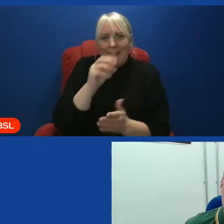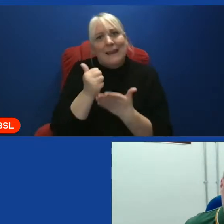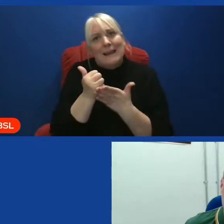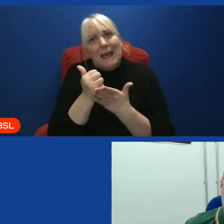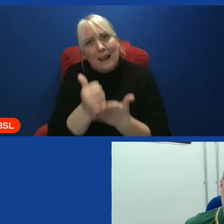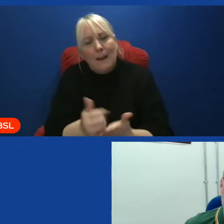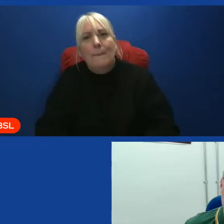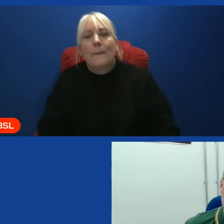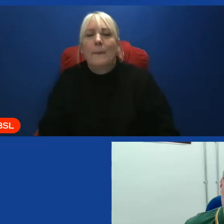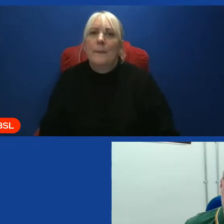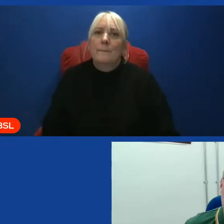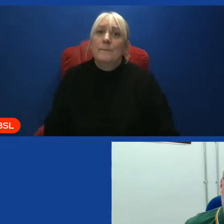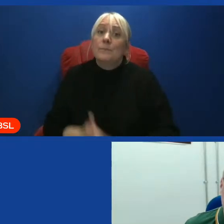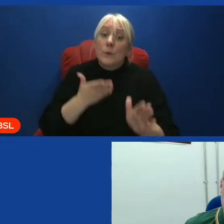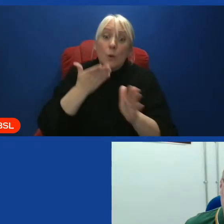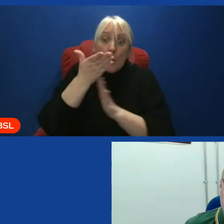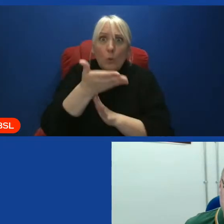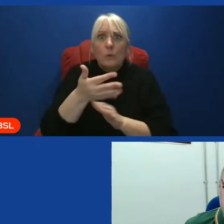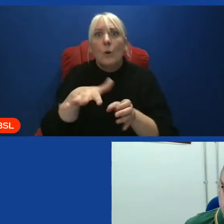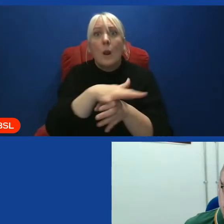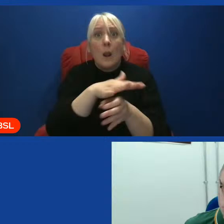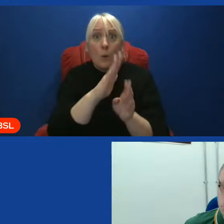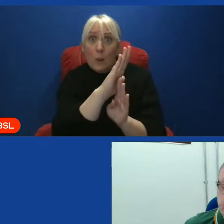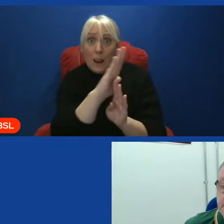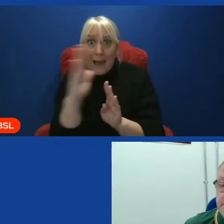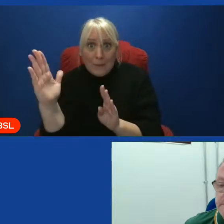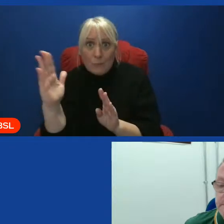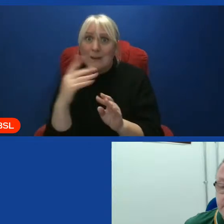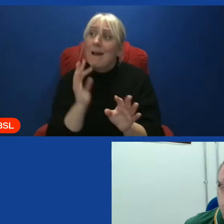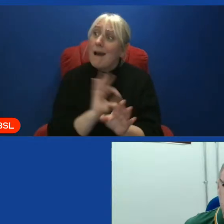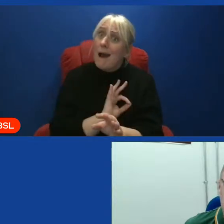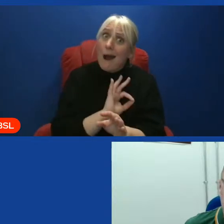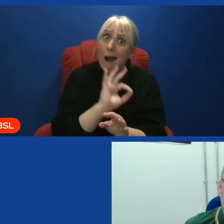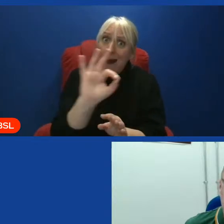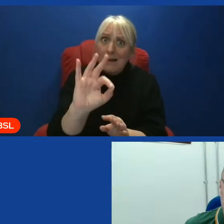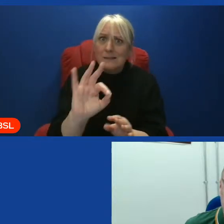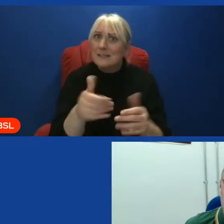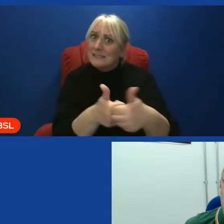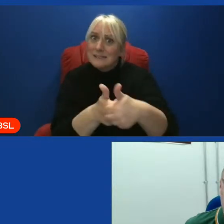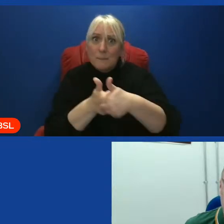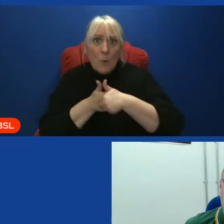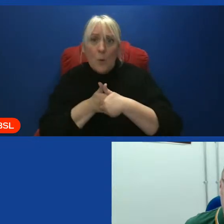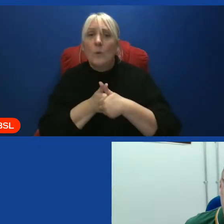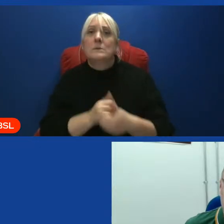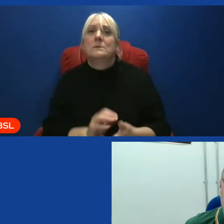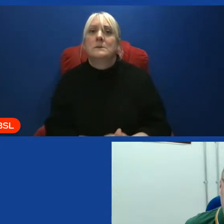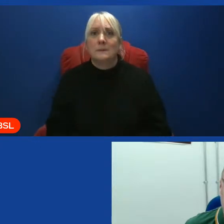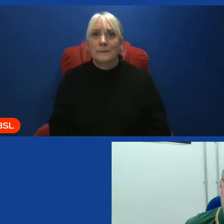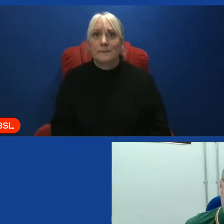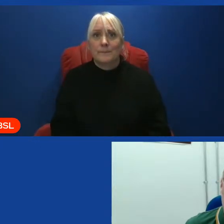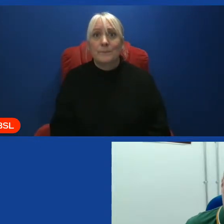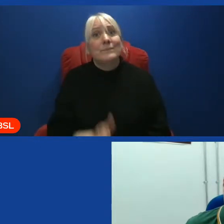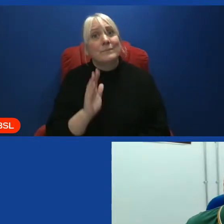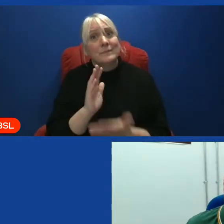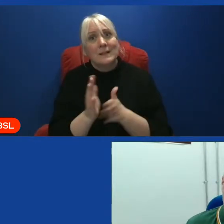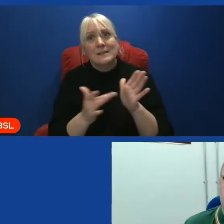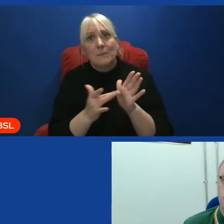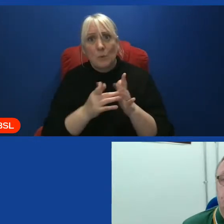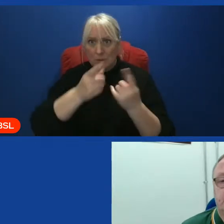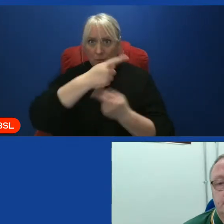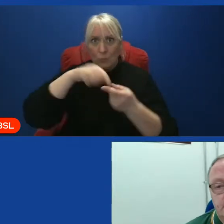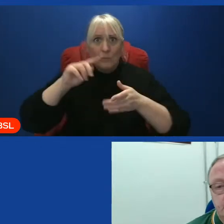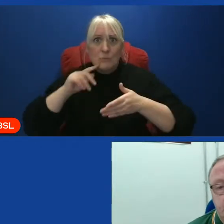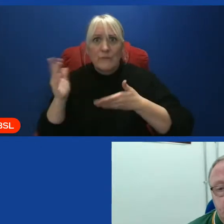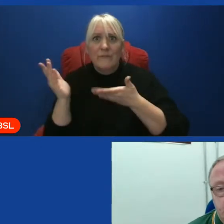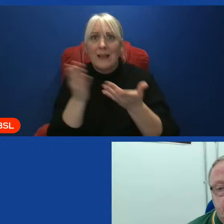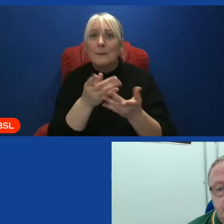Go to your local library if you still have one and ask about support. But it is very much about providing people with